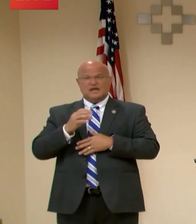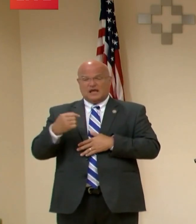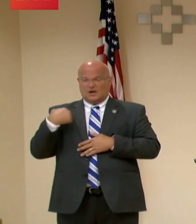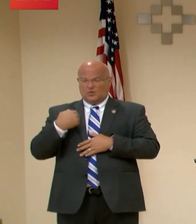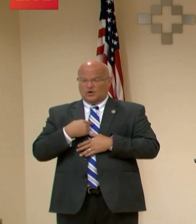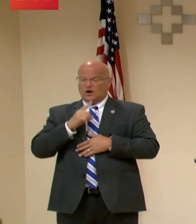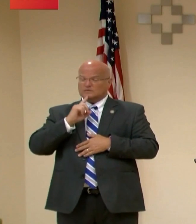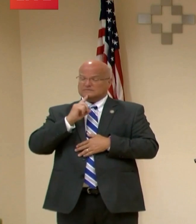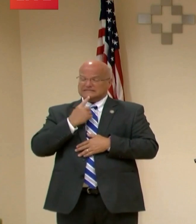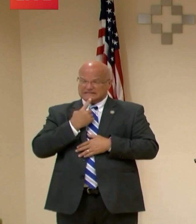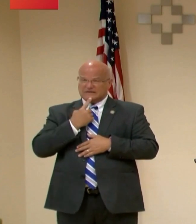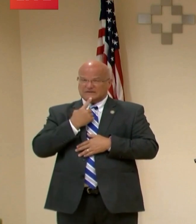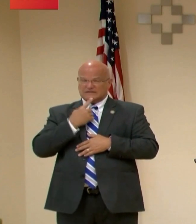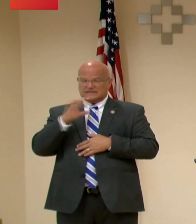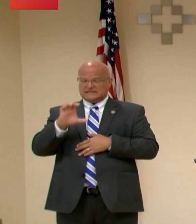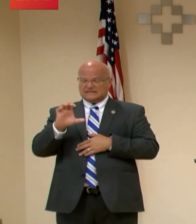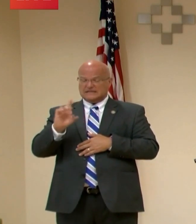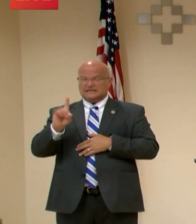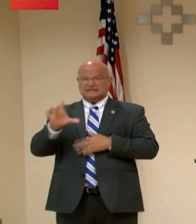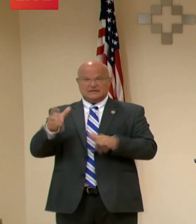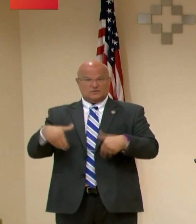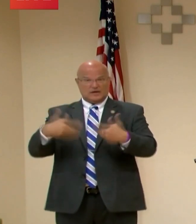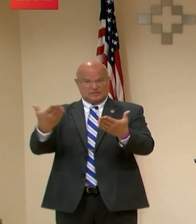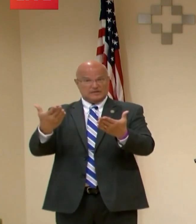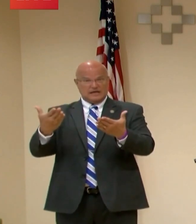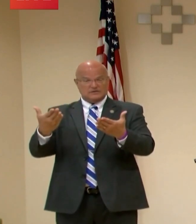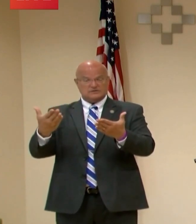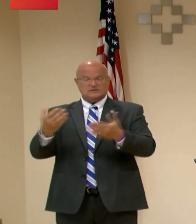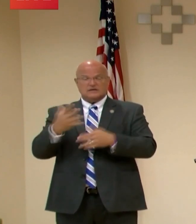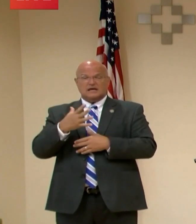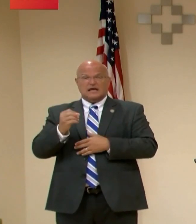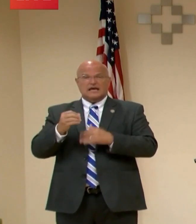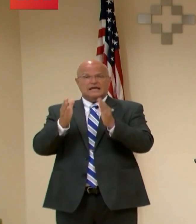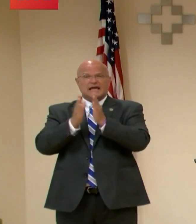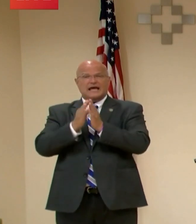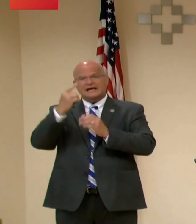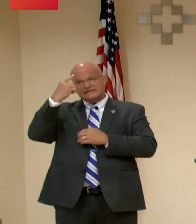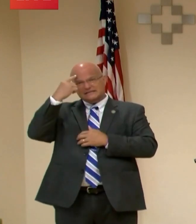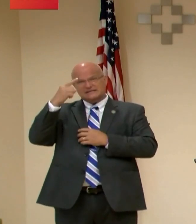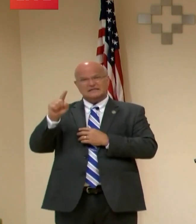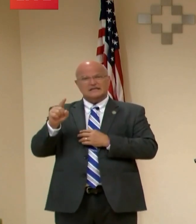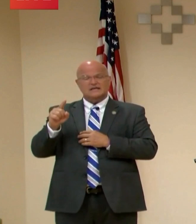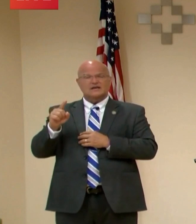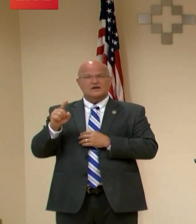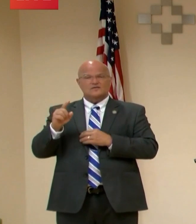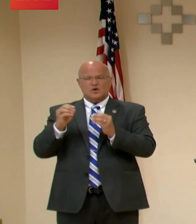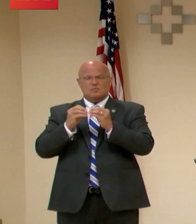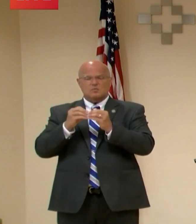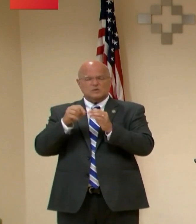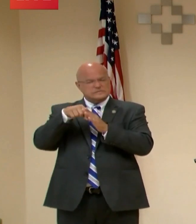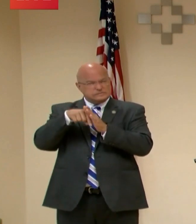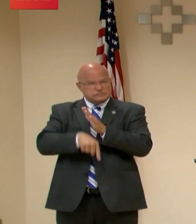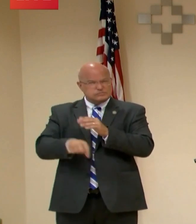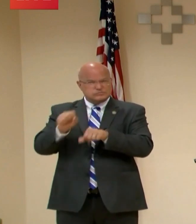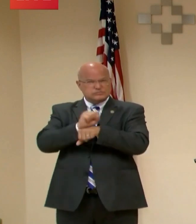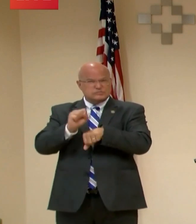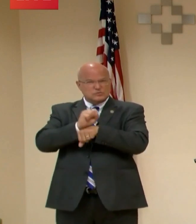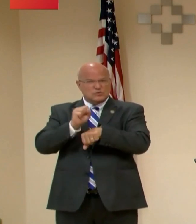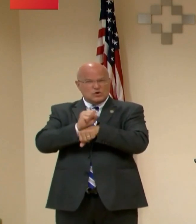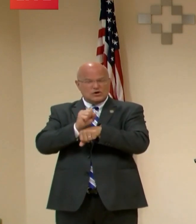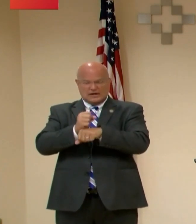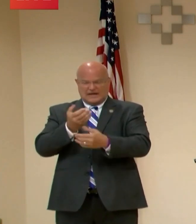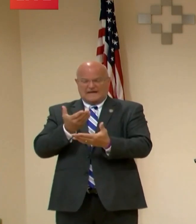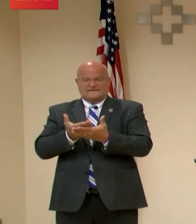And we are taking very seriously the CDC recommendations and asking for a more intensive effort